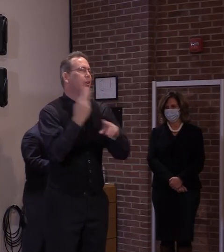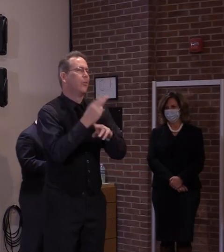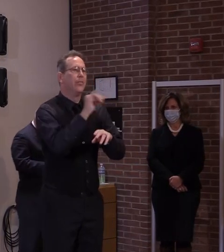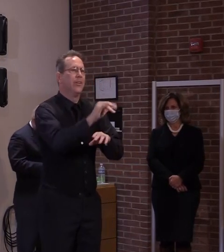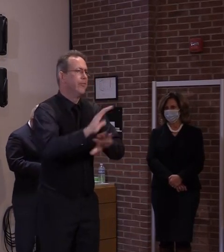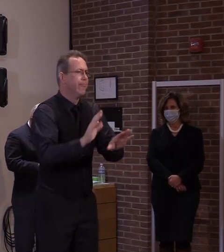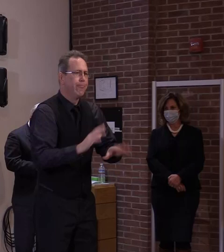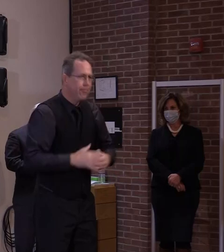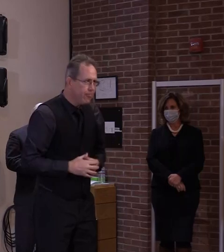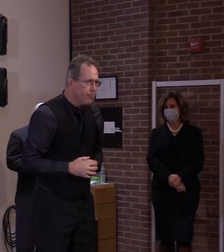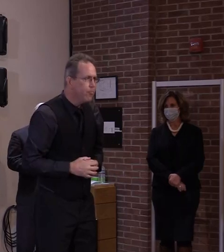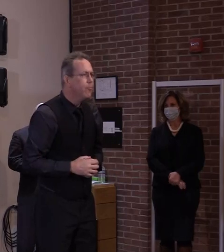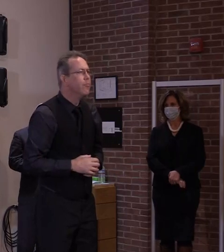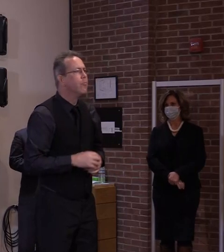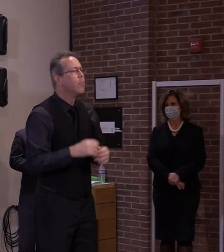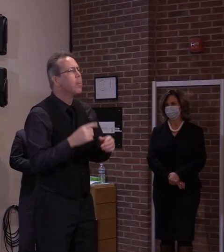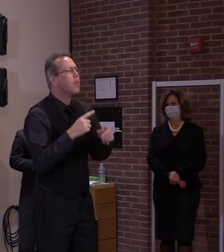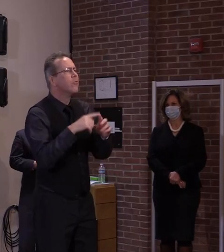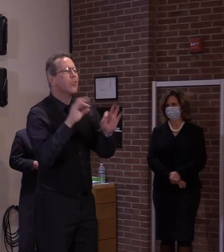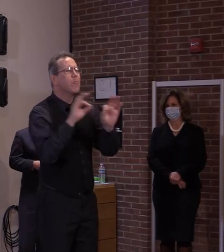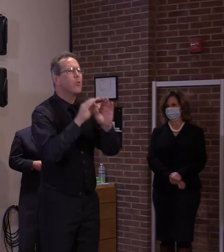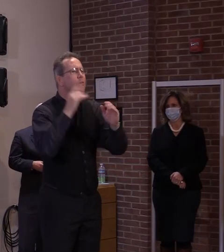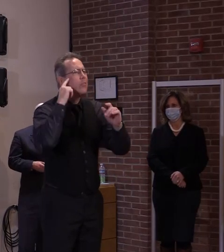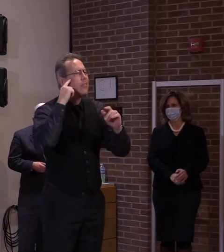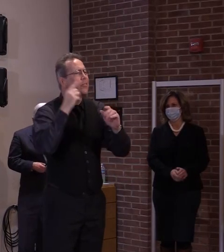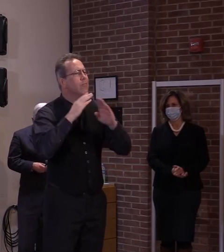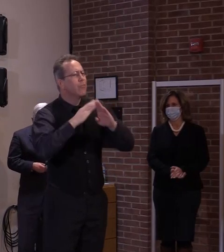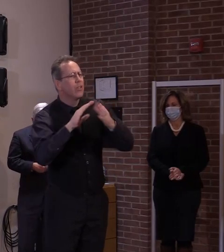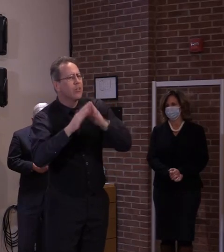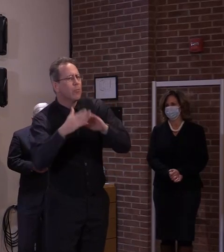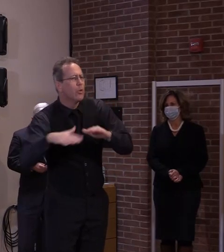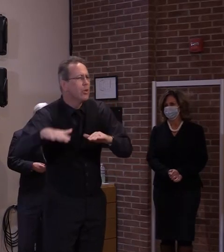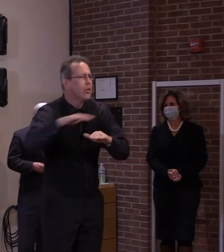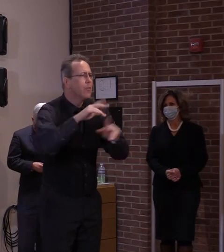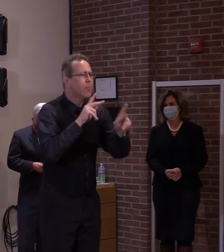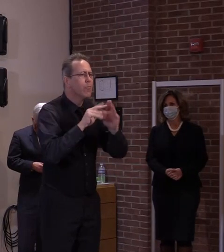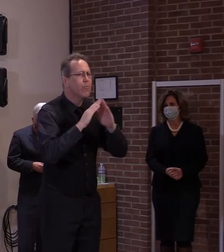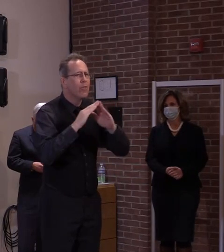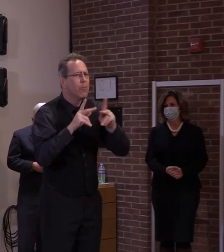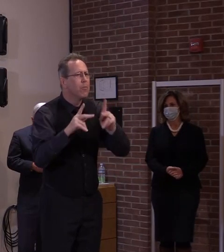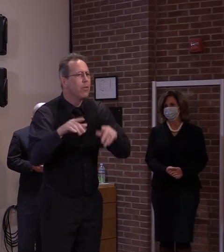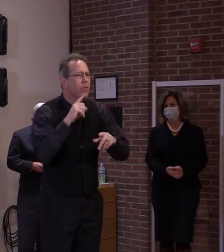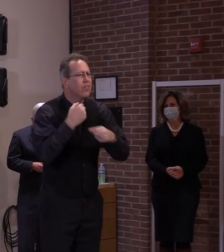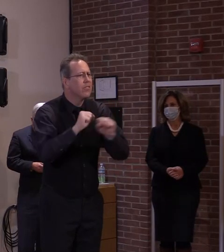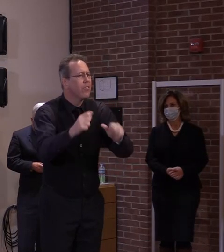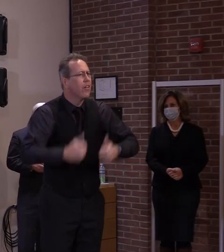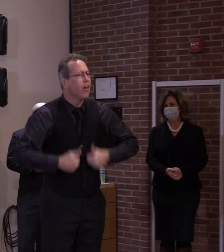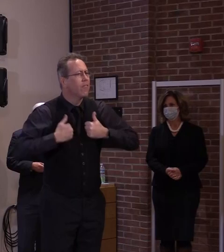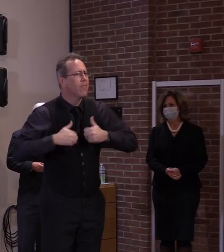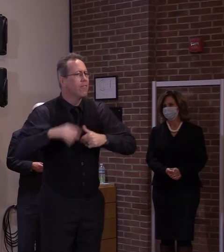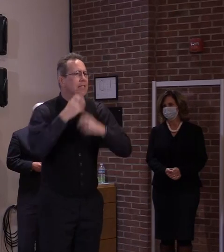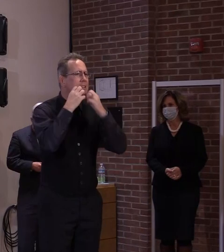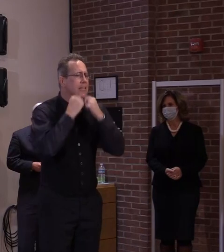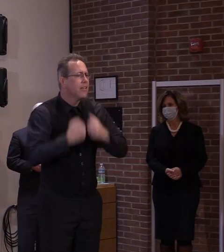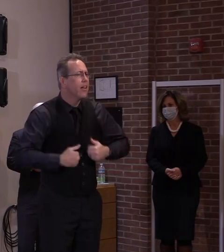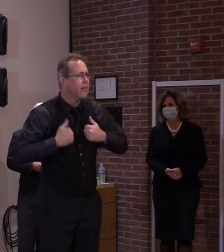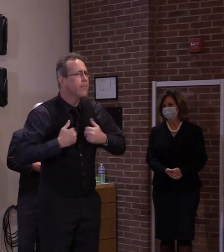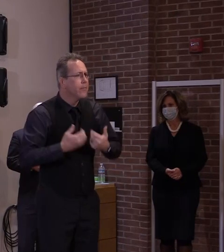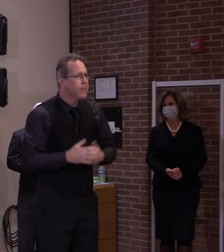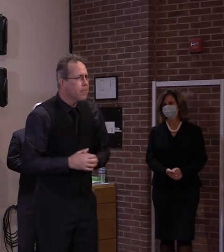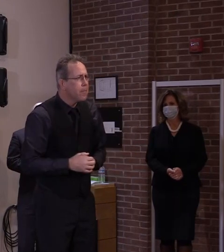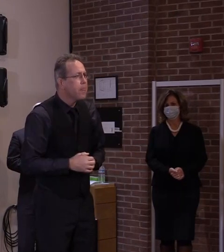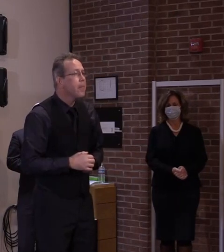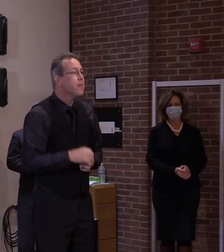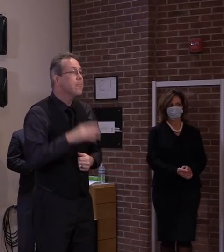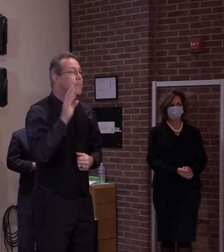is protecting the most vulnerable people in your life. Because what better Christmas